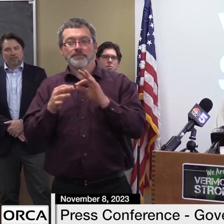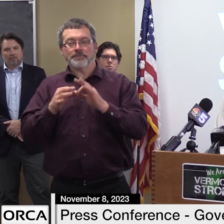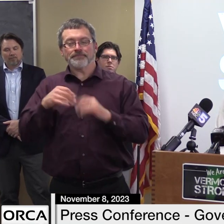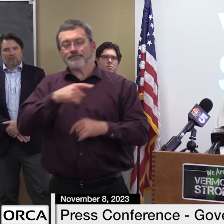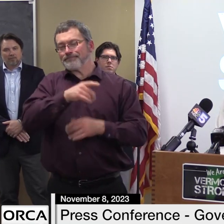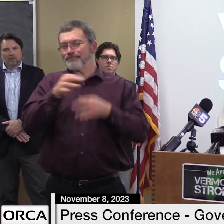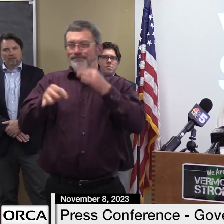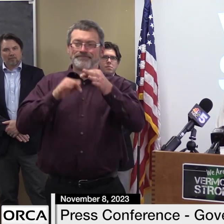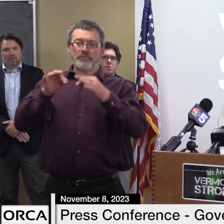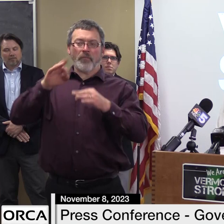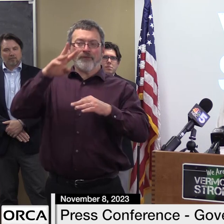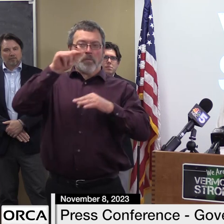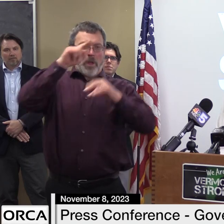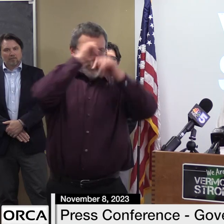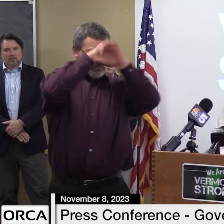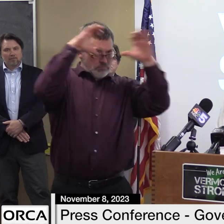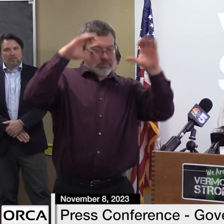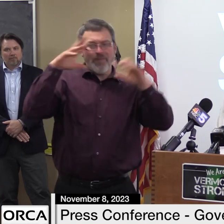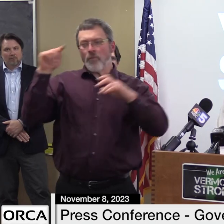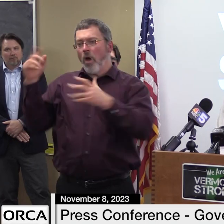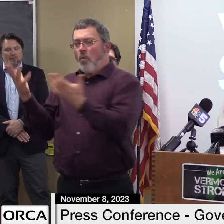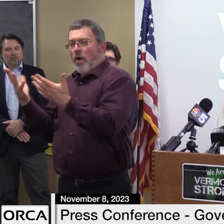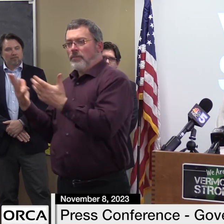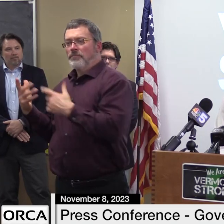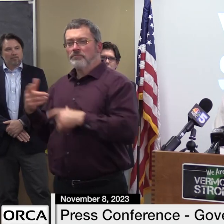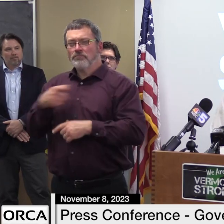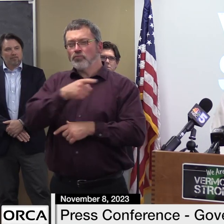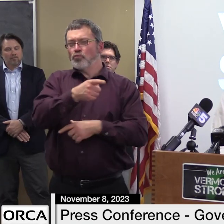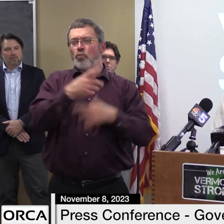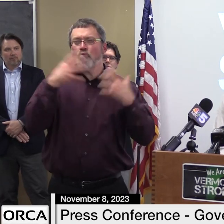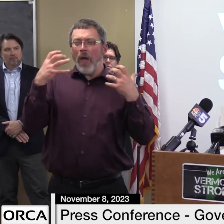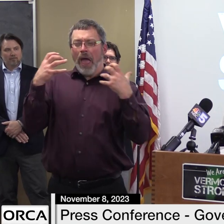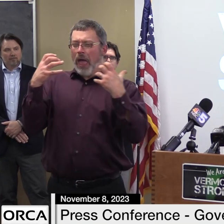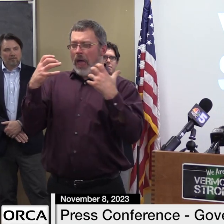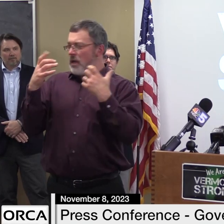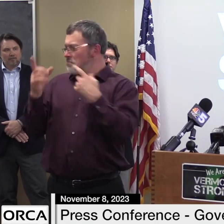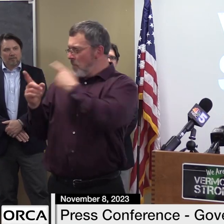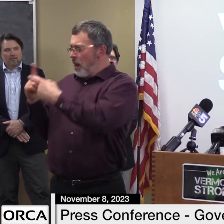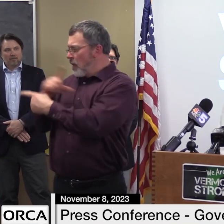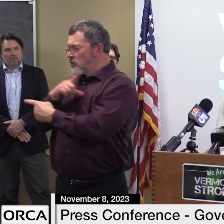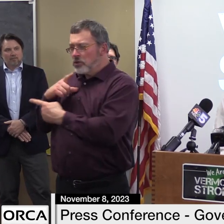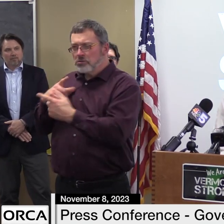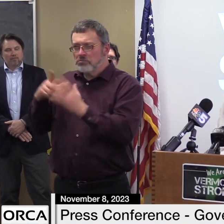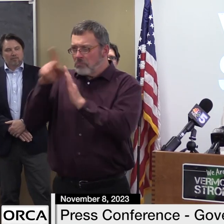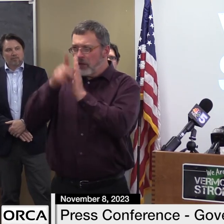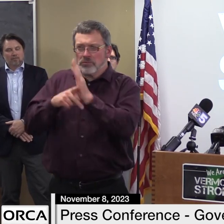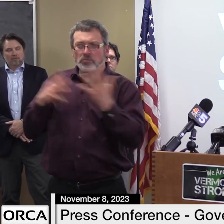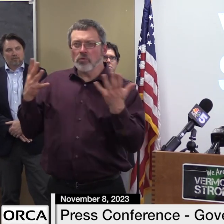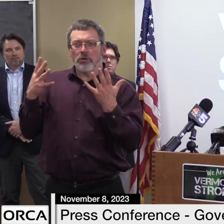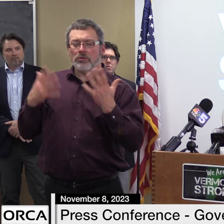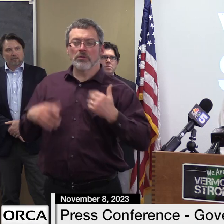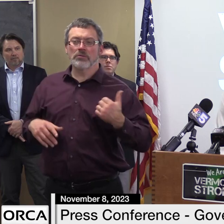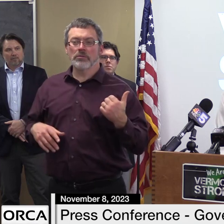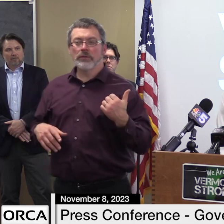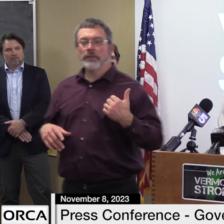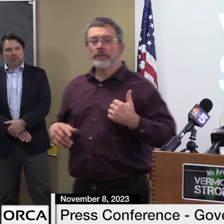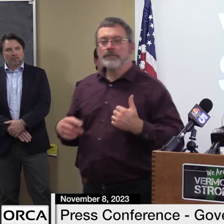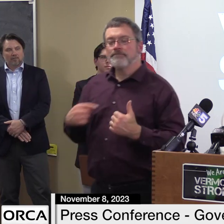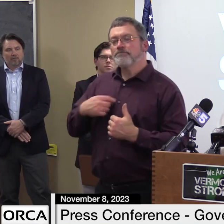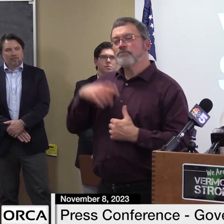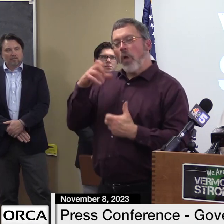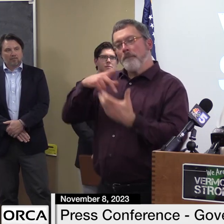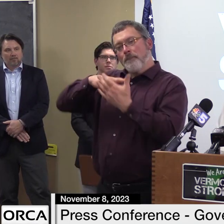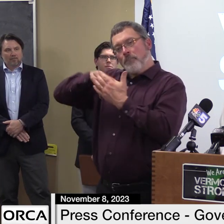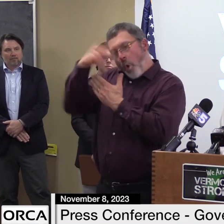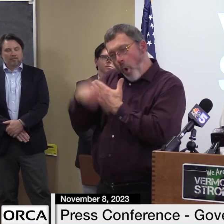of a tax policy for next session to help with housing? Well, we're going to look at, incentivize building housing.